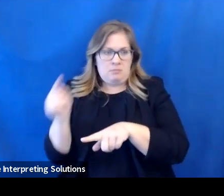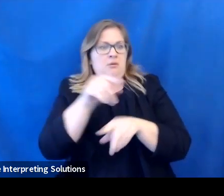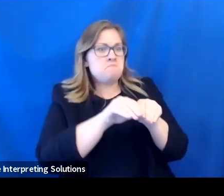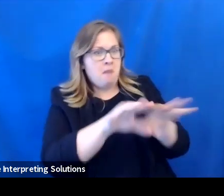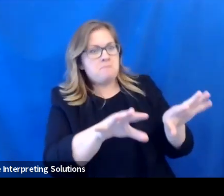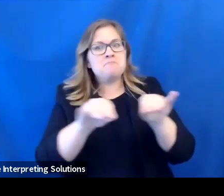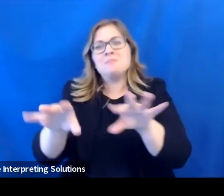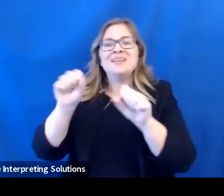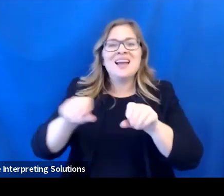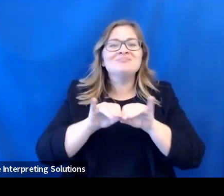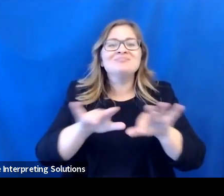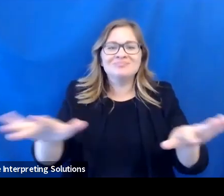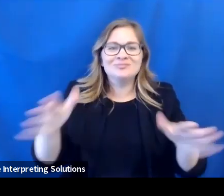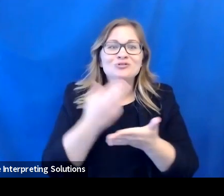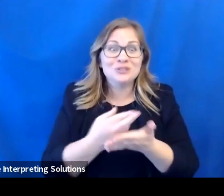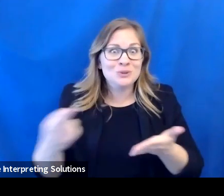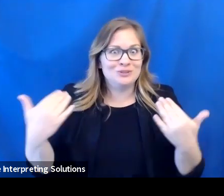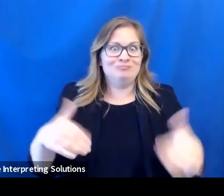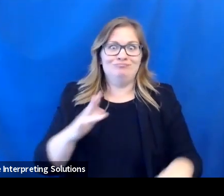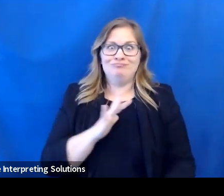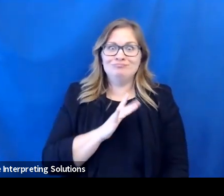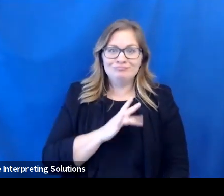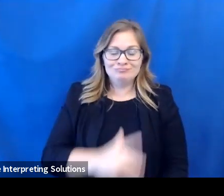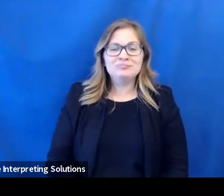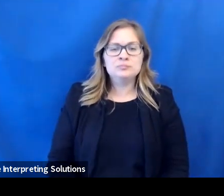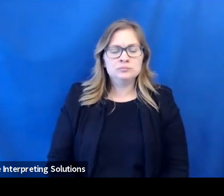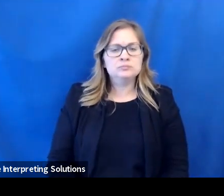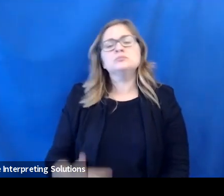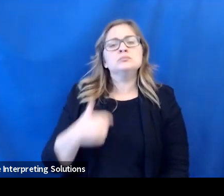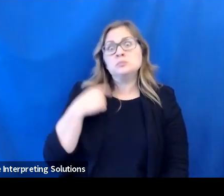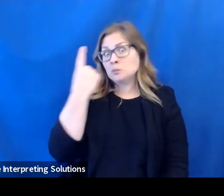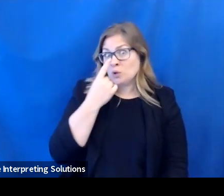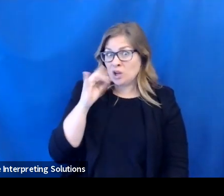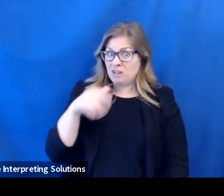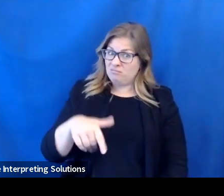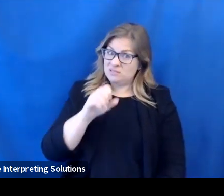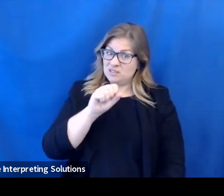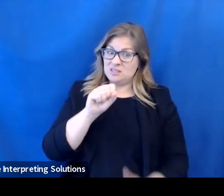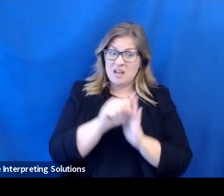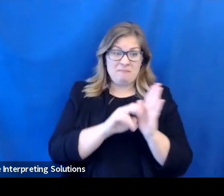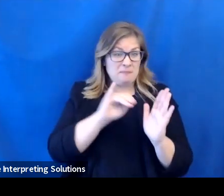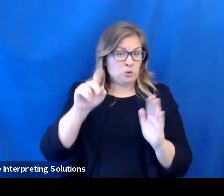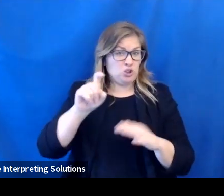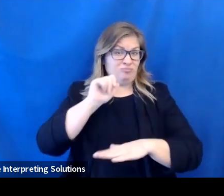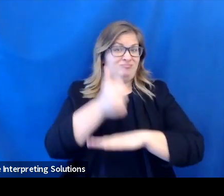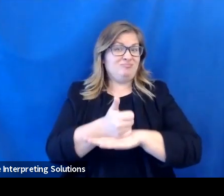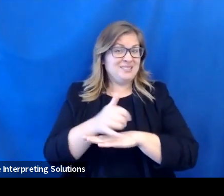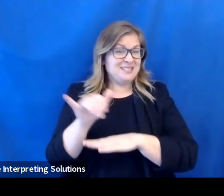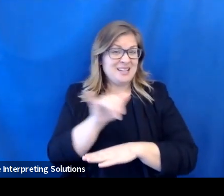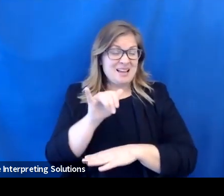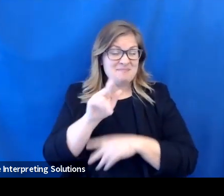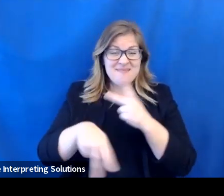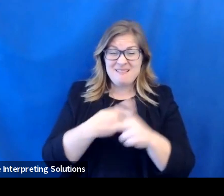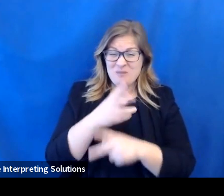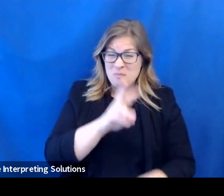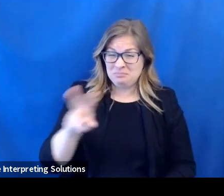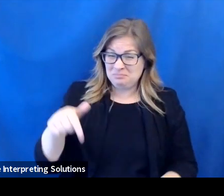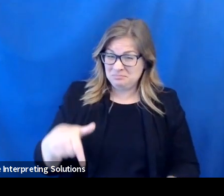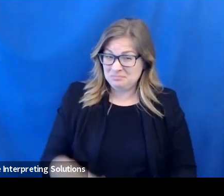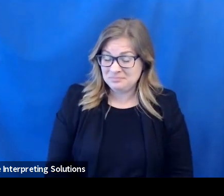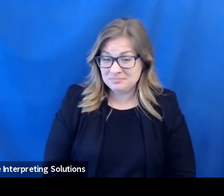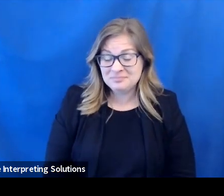might be to the state. And then also, a lot of people who drive by our big hospitals and hear anecdotally from people in